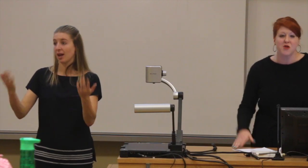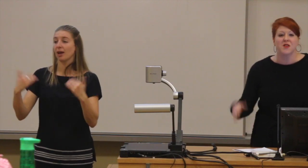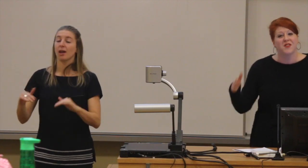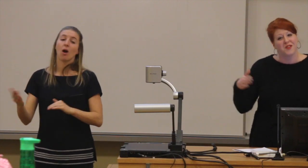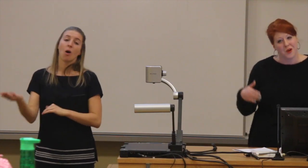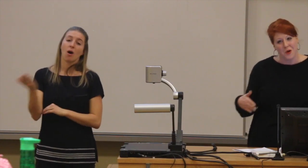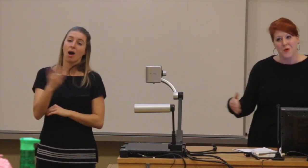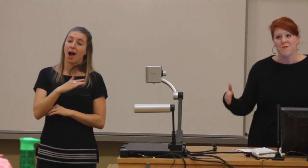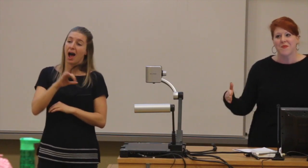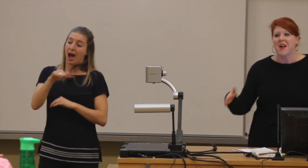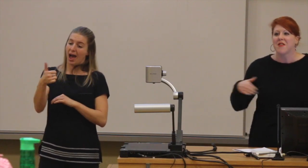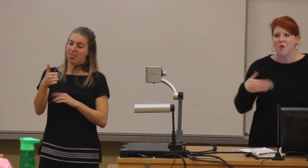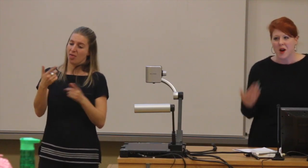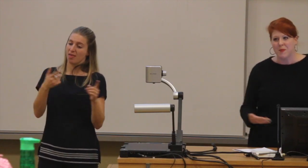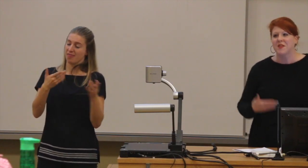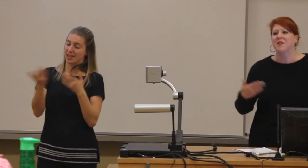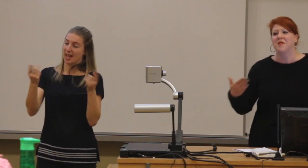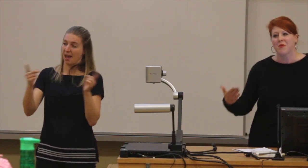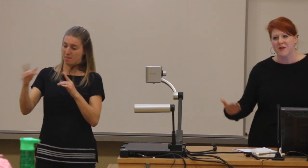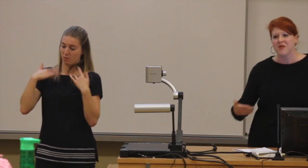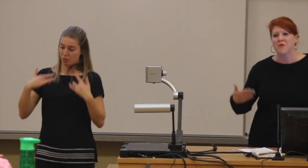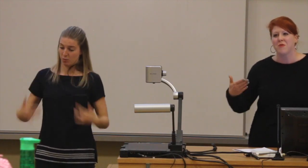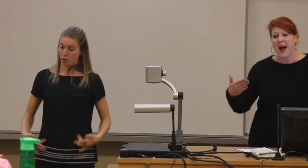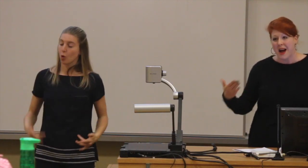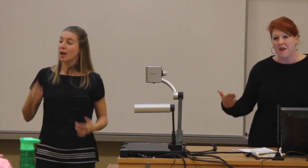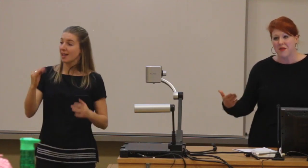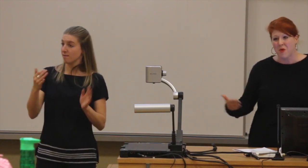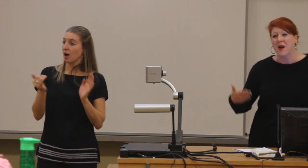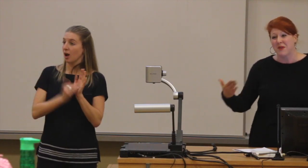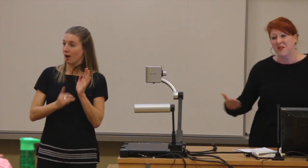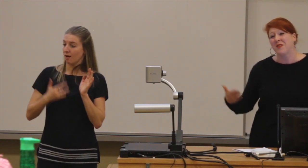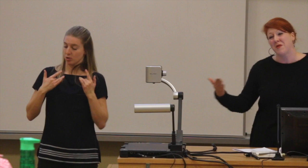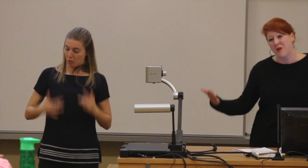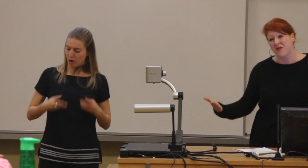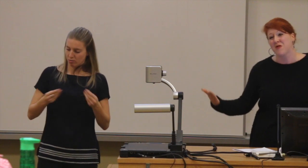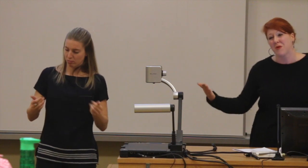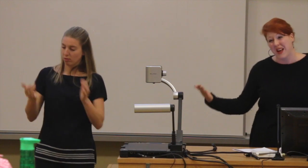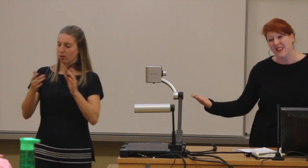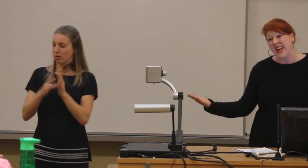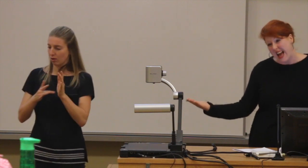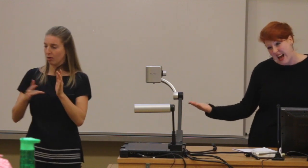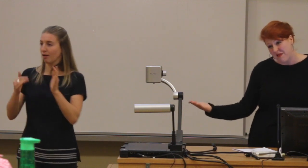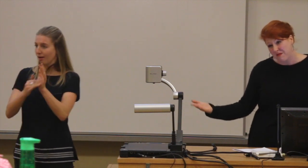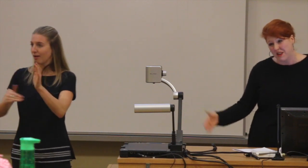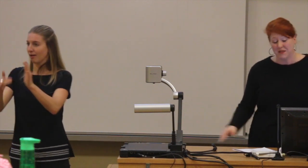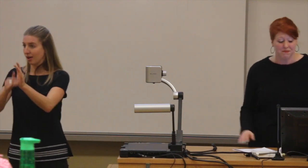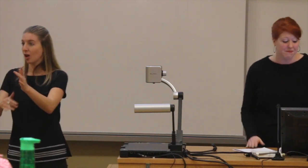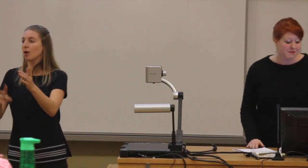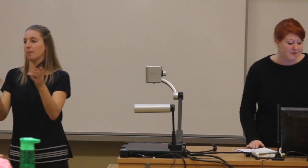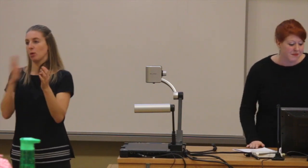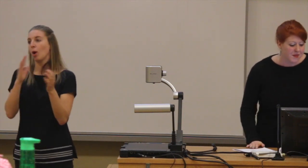of depression, so the more episodes of depression you have, the more episodes of depression you will likely have.